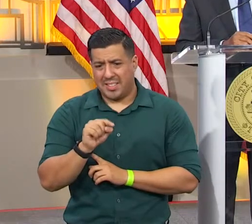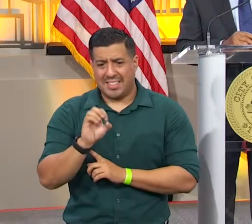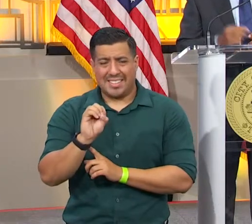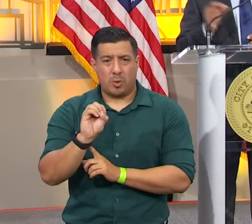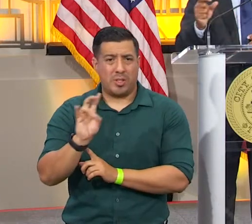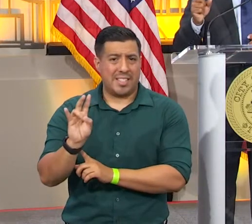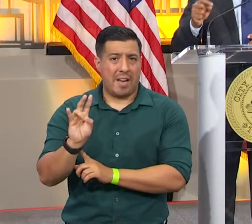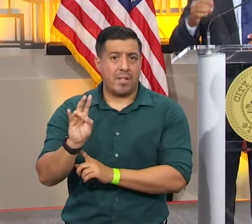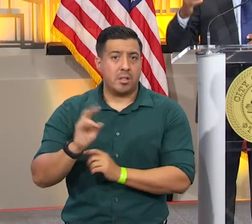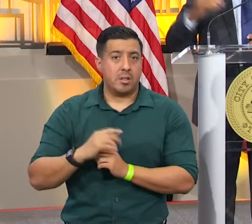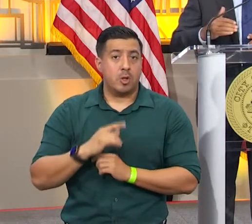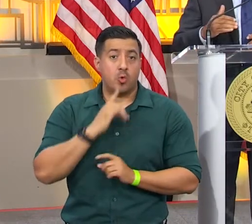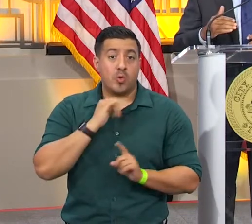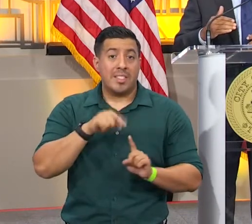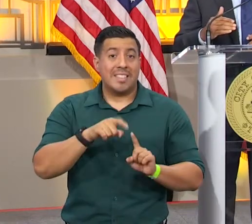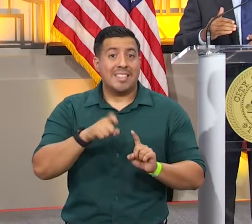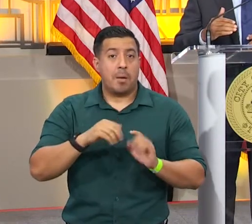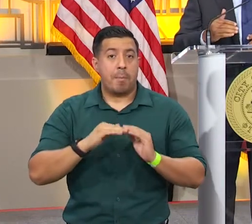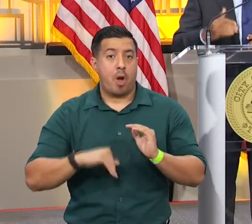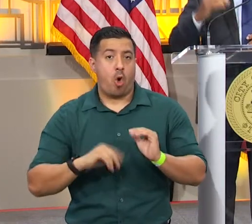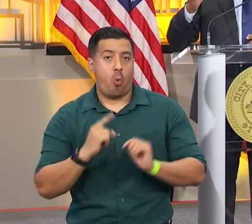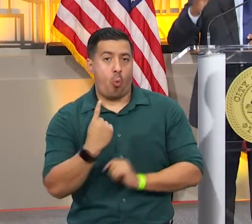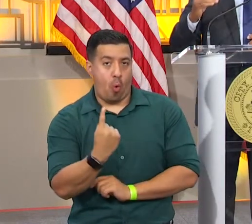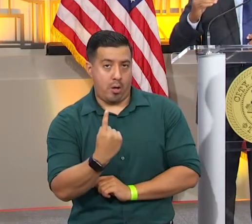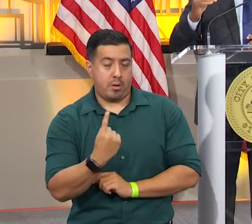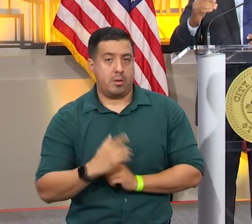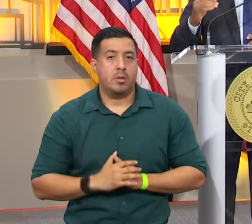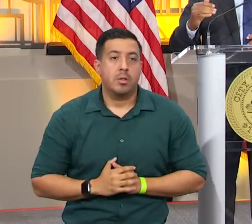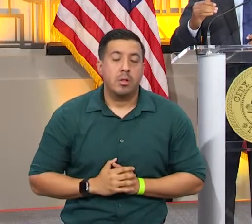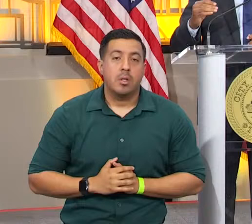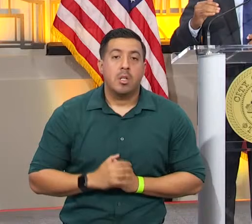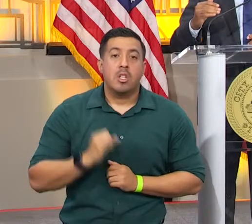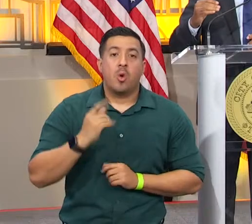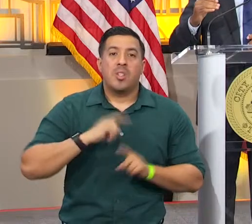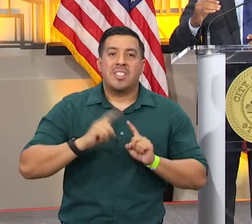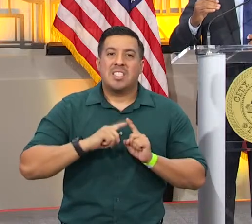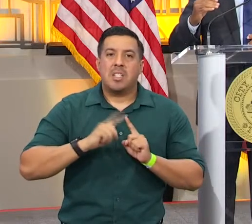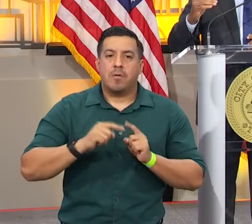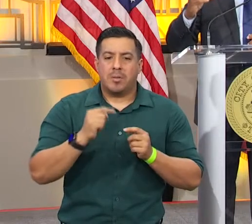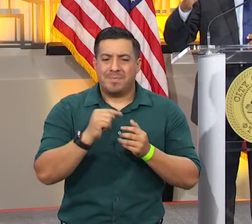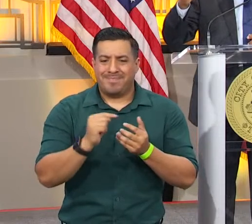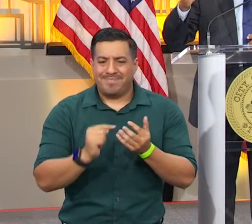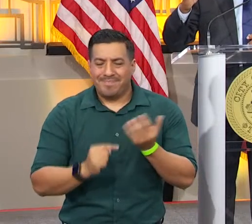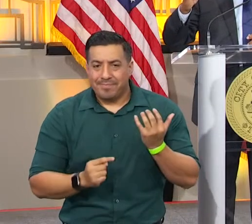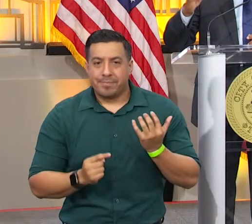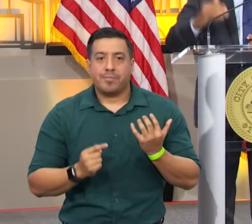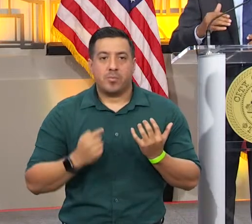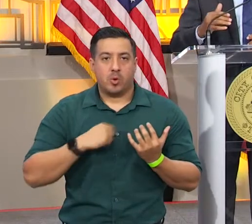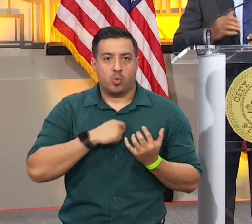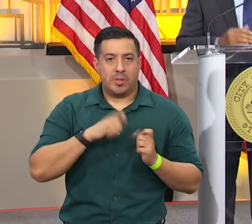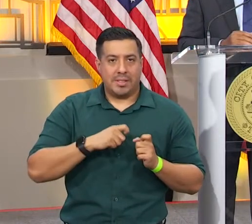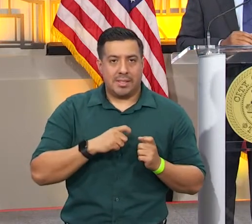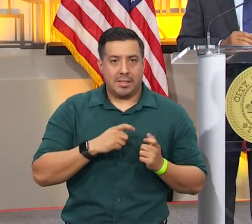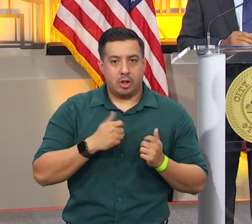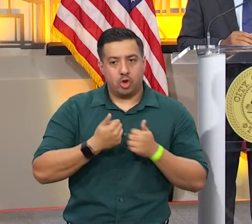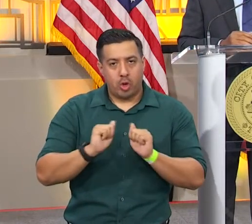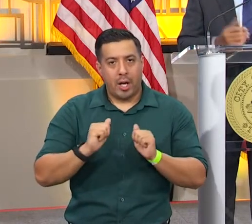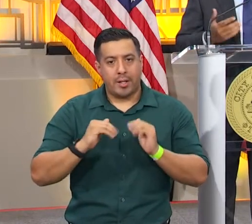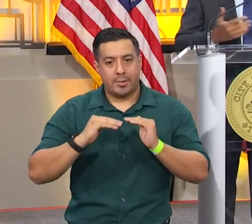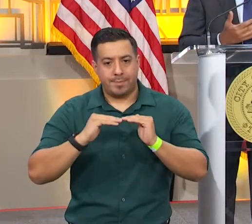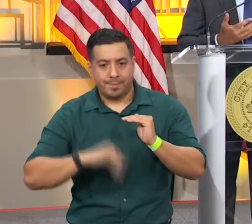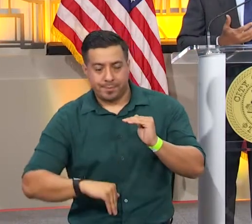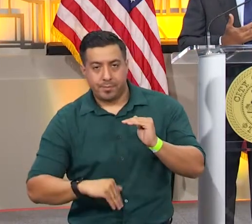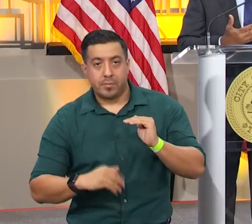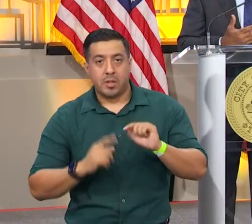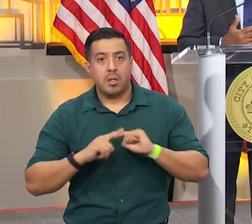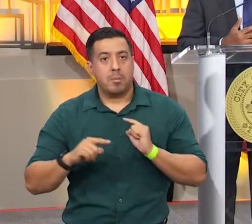1.07. It needs to be below one. So there are a number of elements that that we need to bring down, and